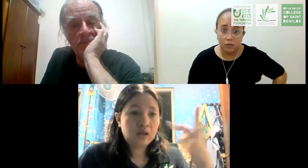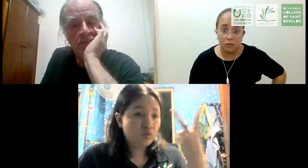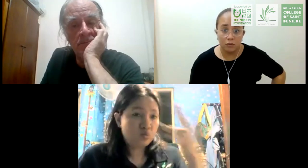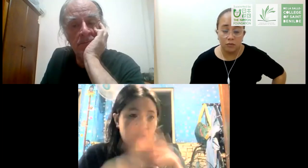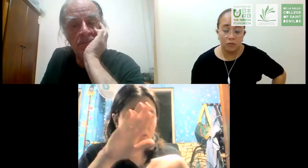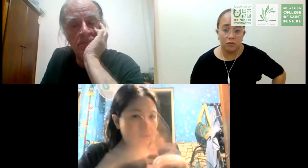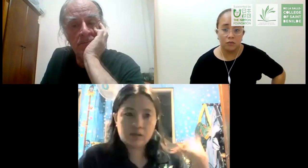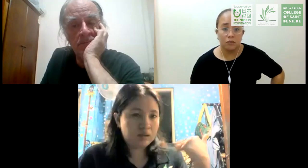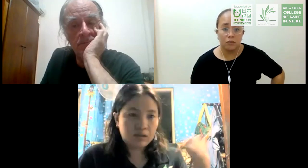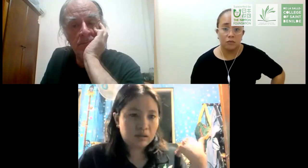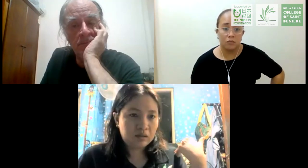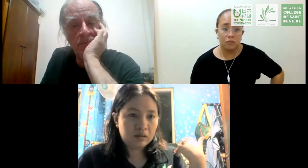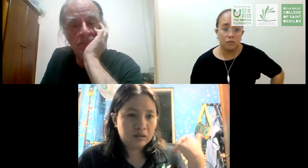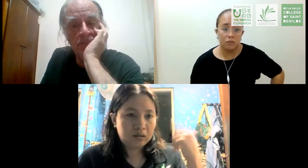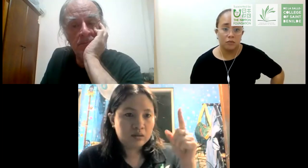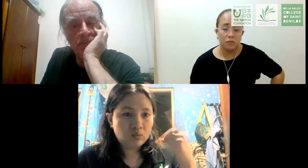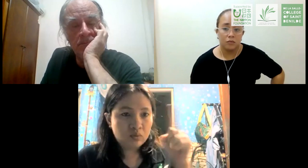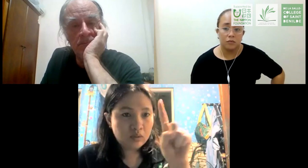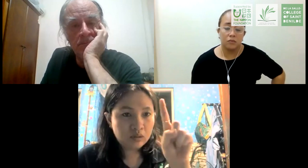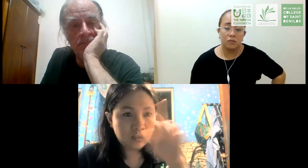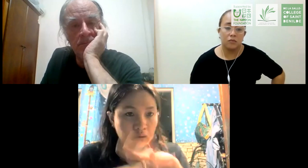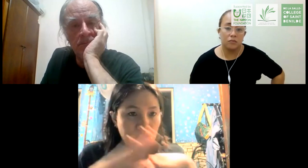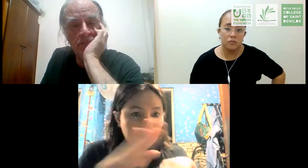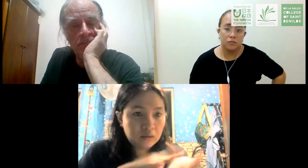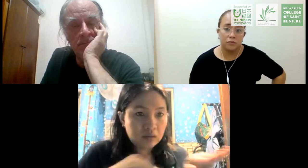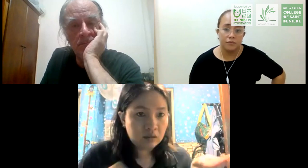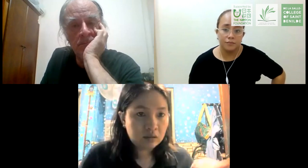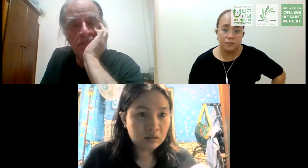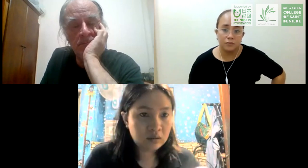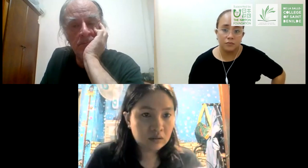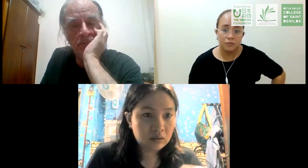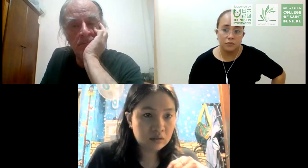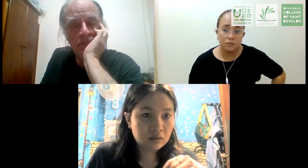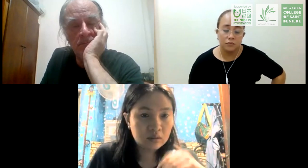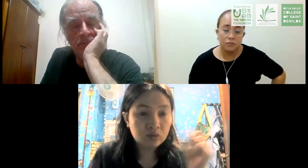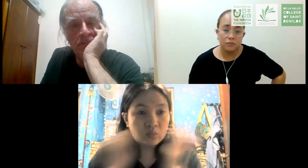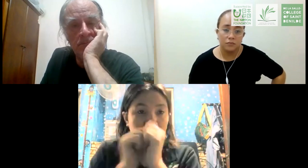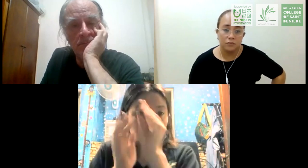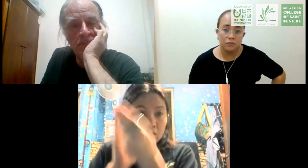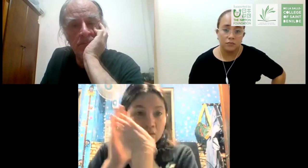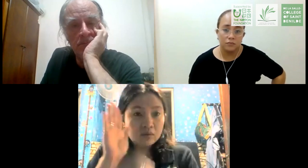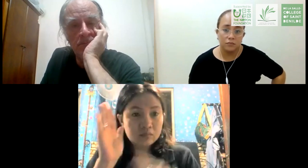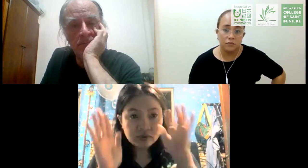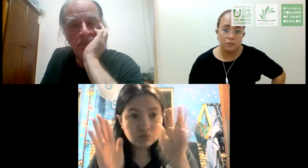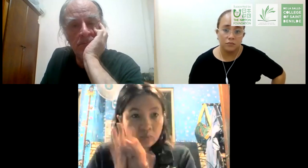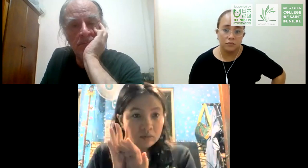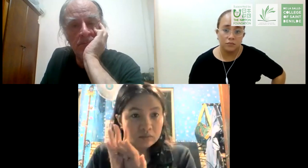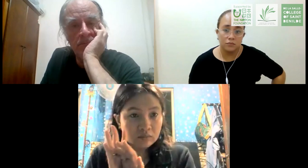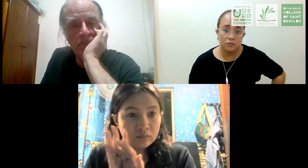We have the one-handed signs only. We have yet to discuss the two-handed signs, but we have